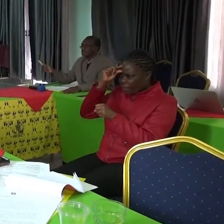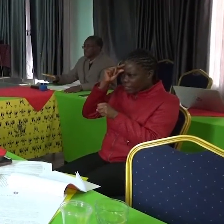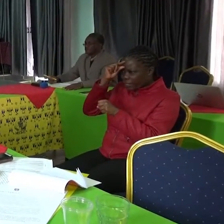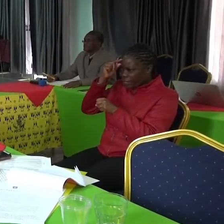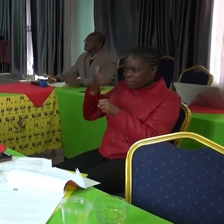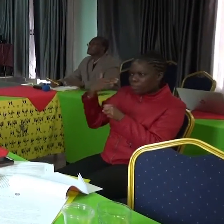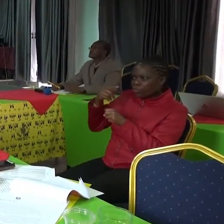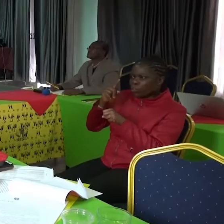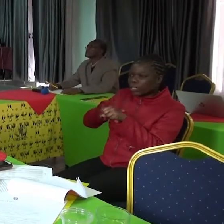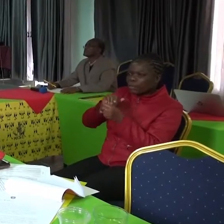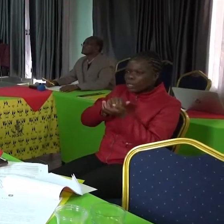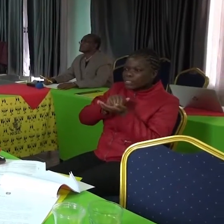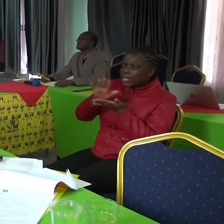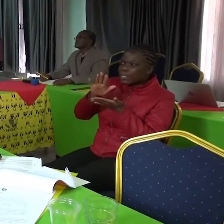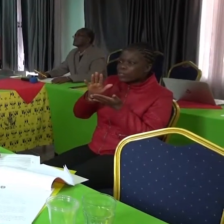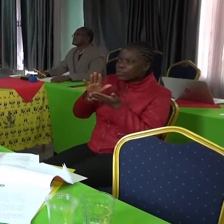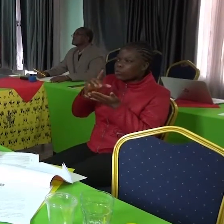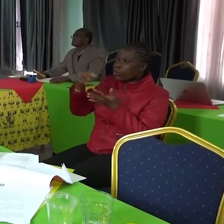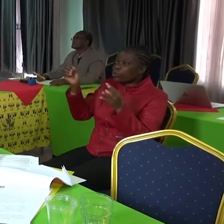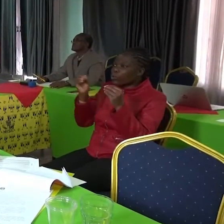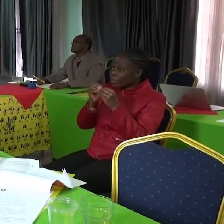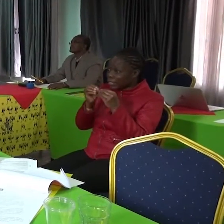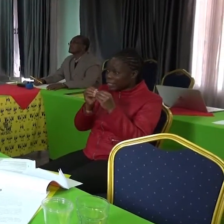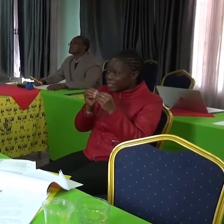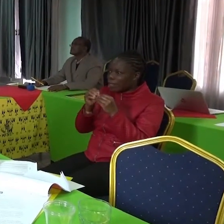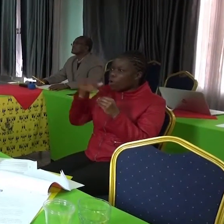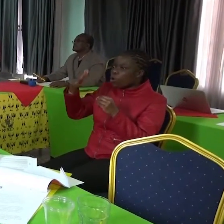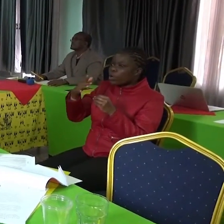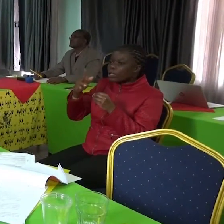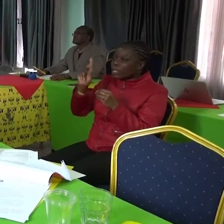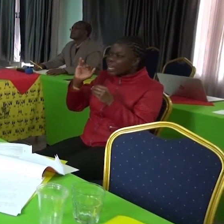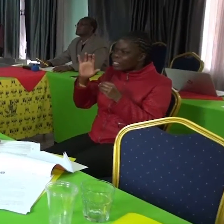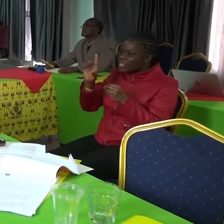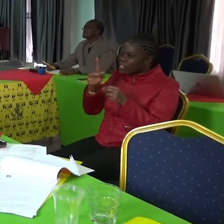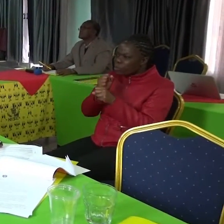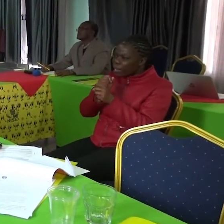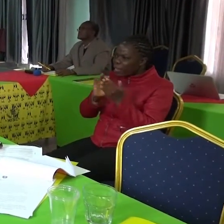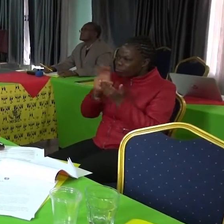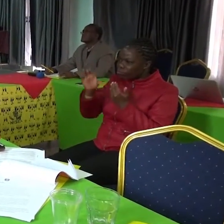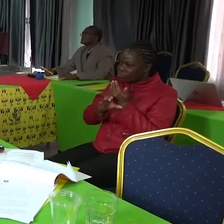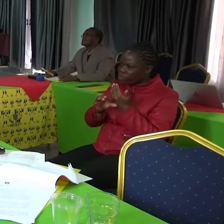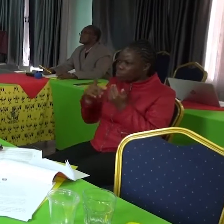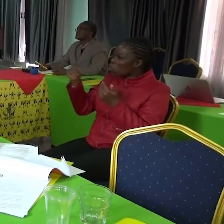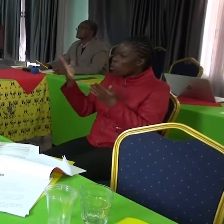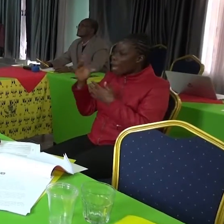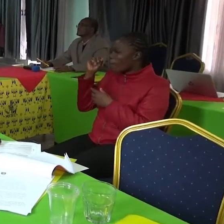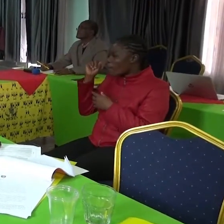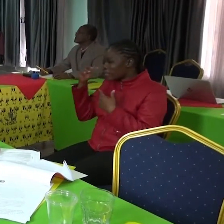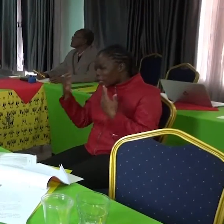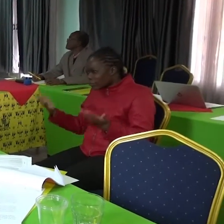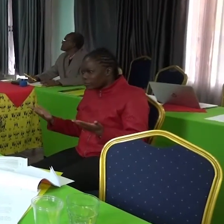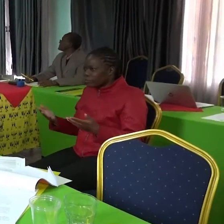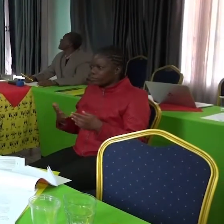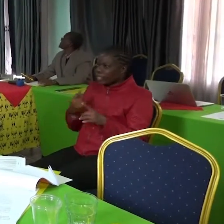Some workshops, they allowed mothers to come with babies. And that was good. I also went with my small kid. That was